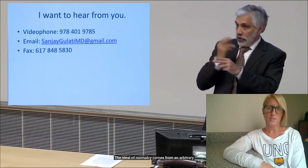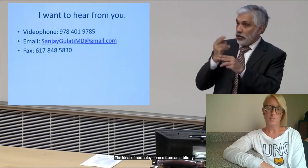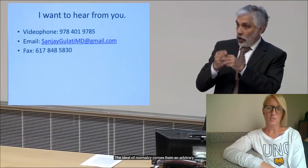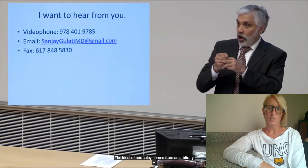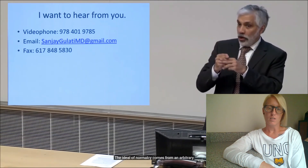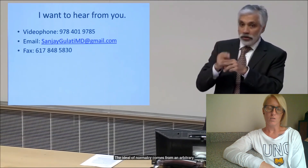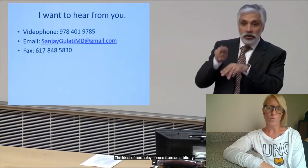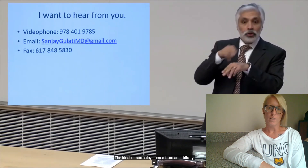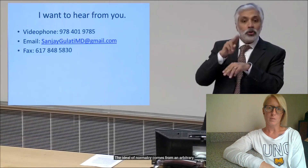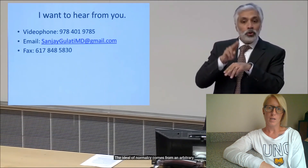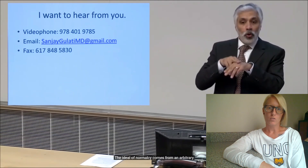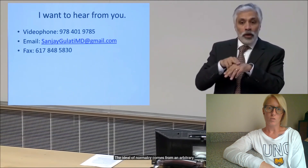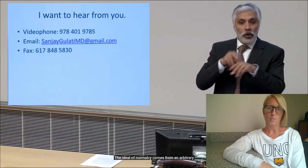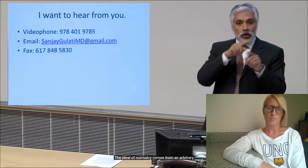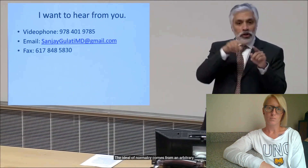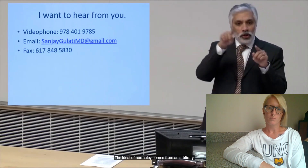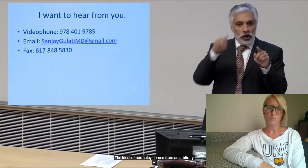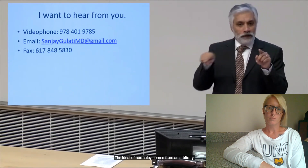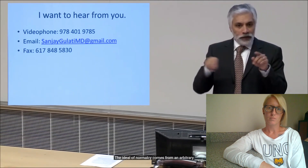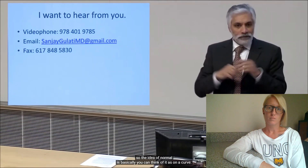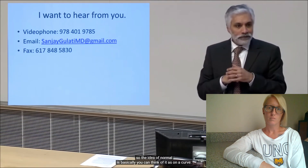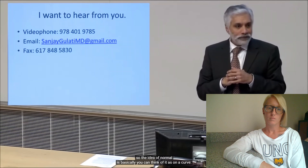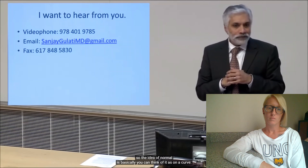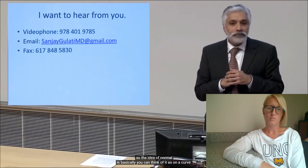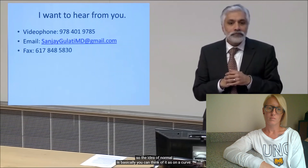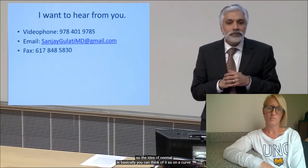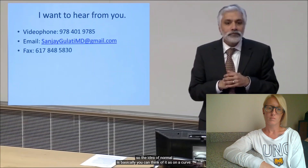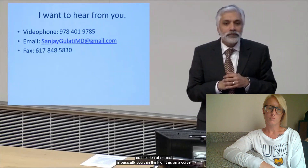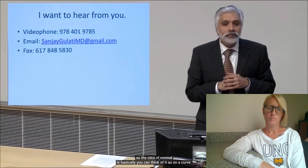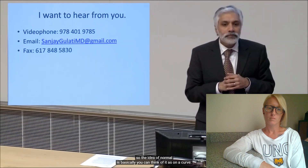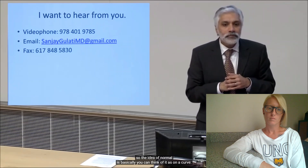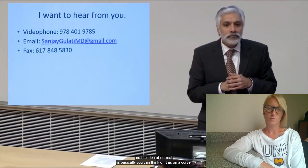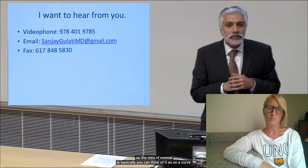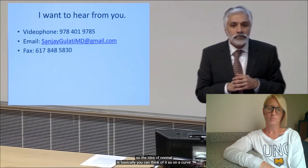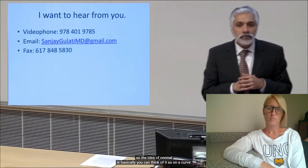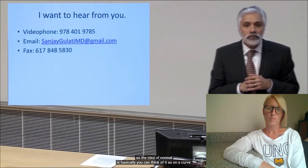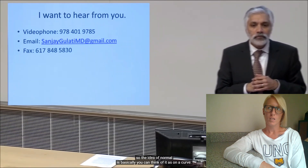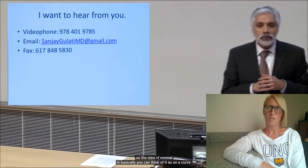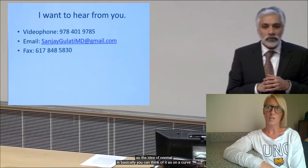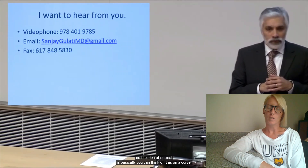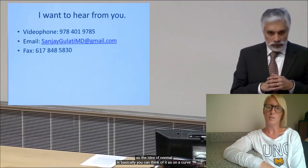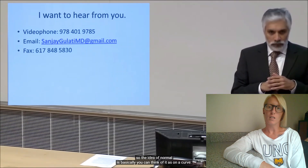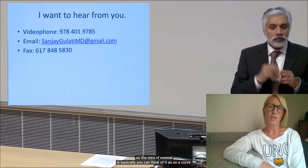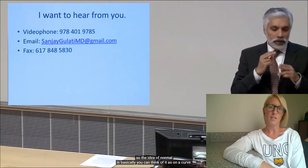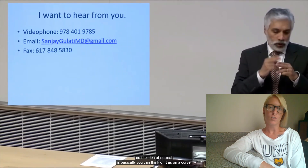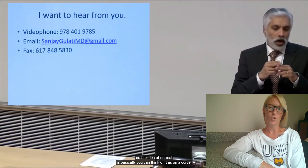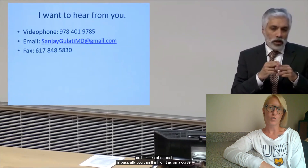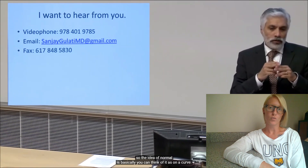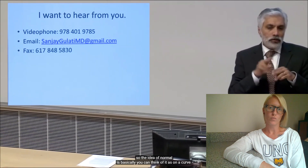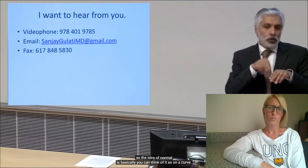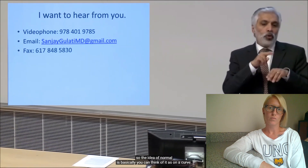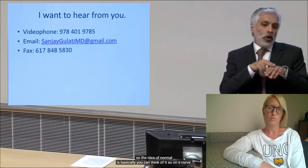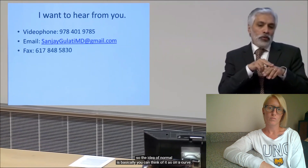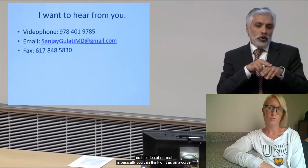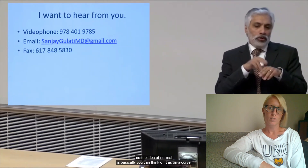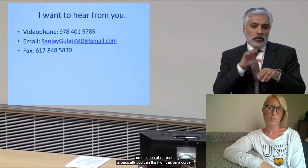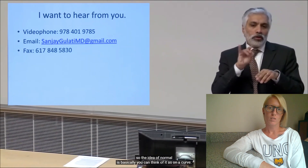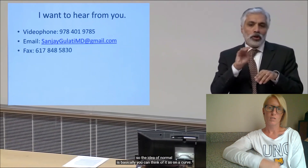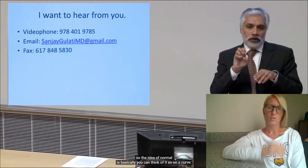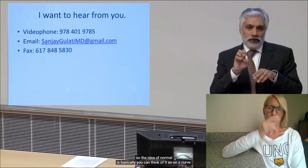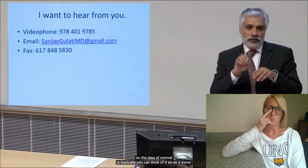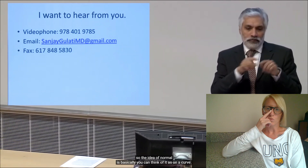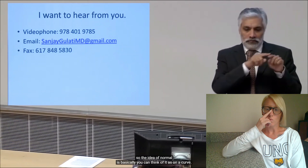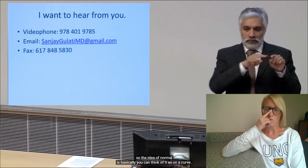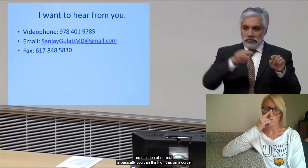And this is on a wide spectrum. So the idea of normal is It could be as a basically, you could think of it as